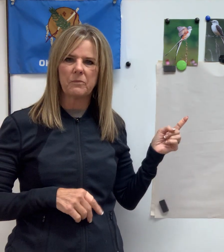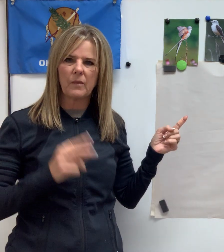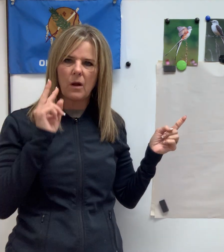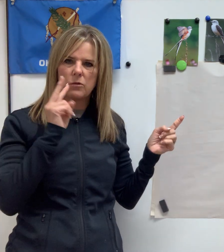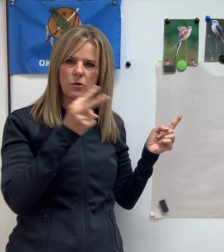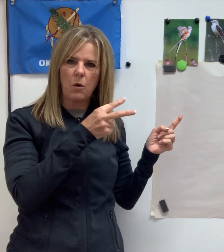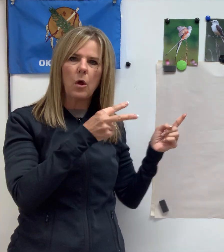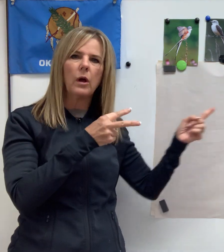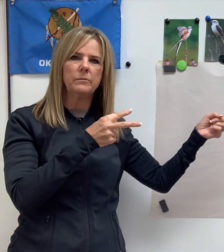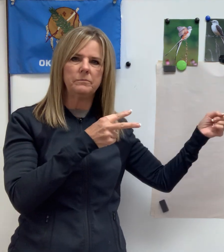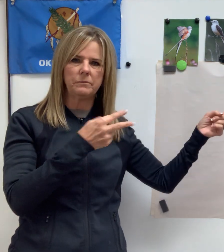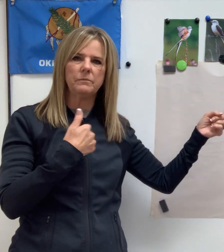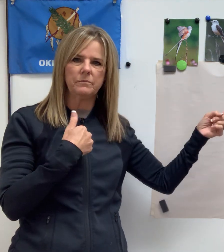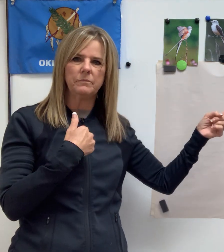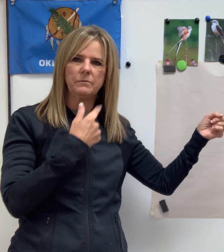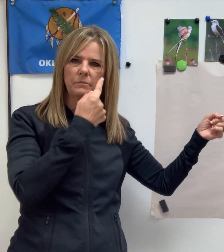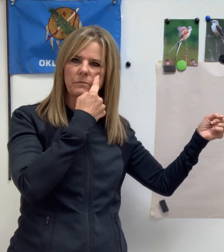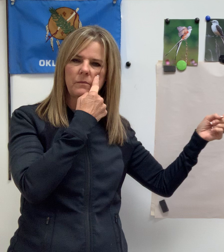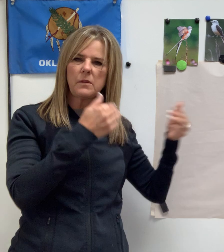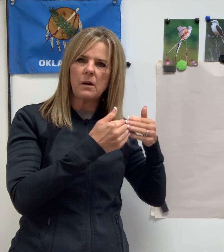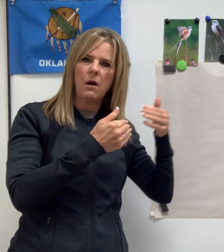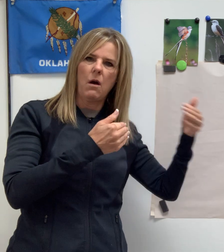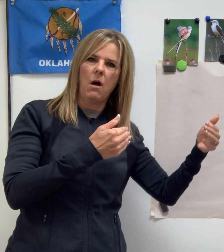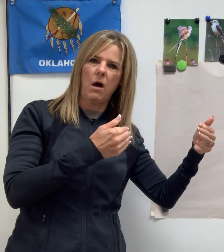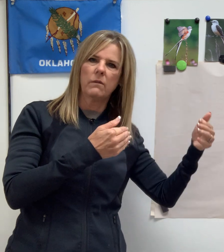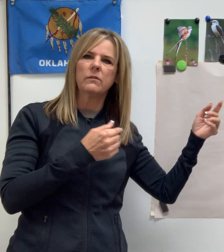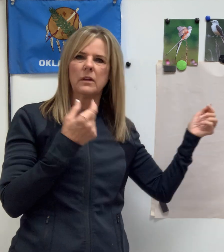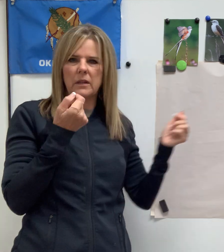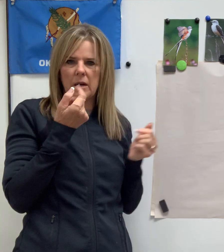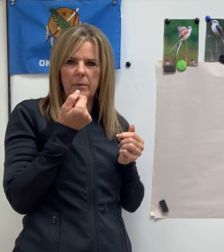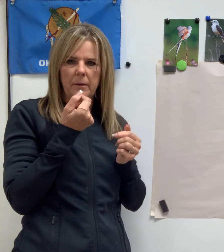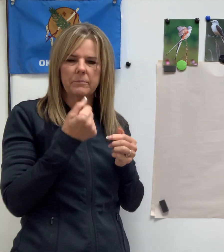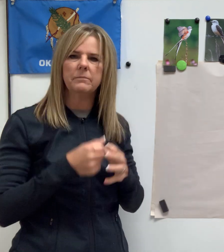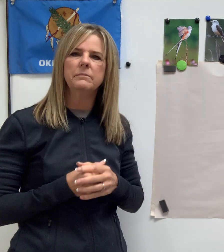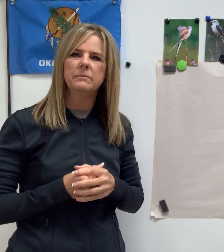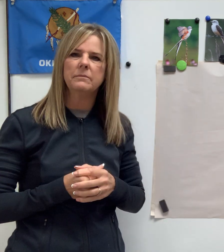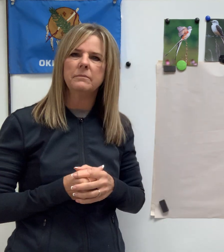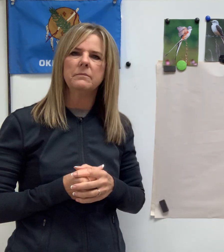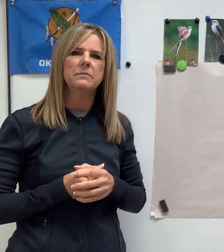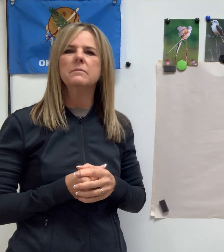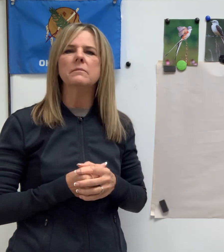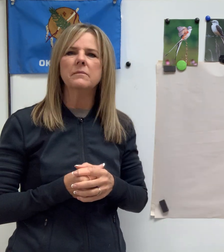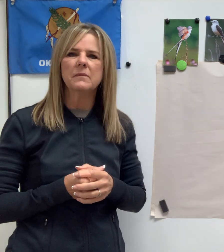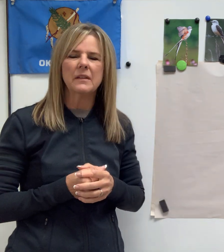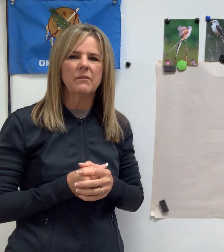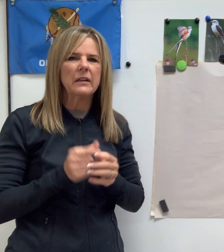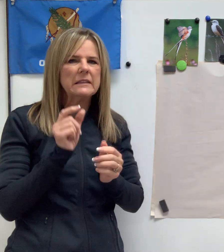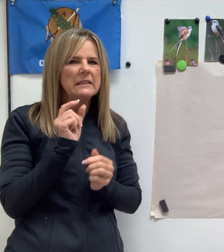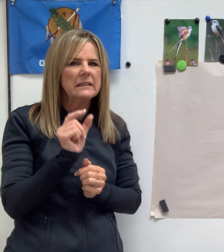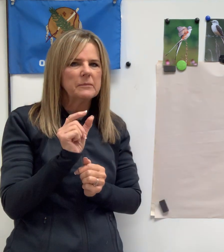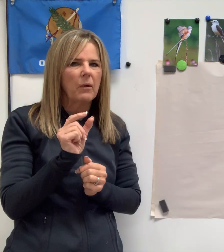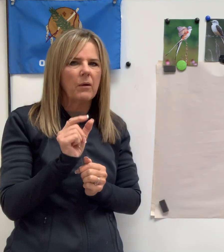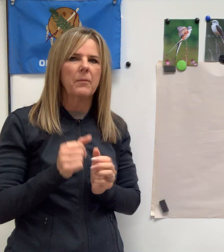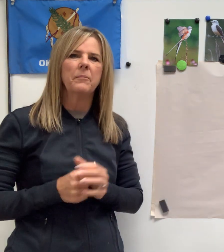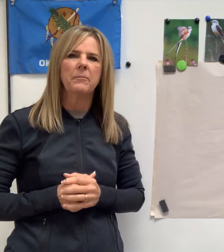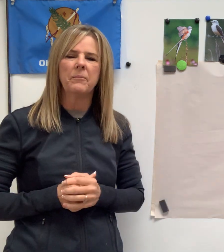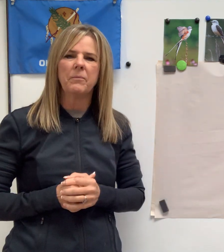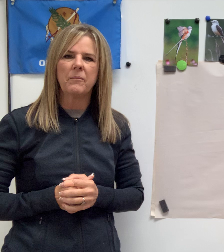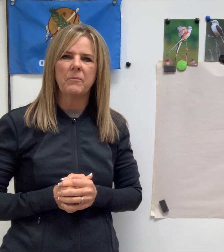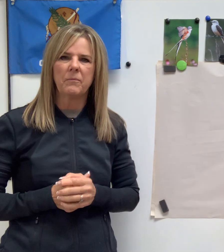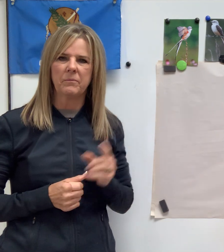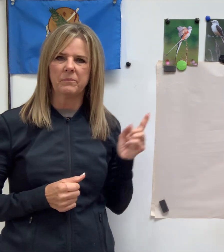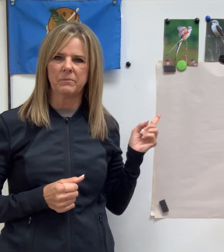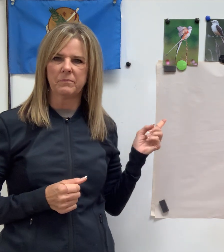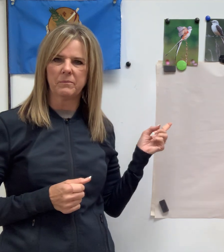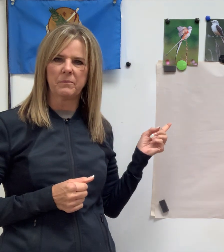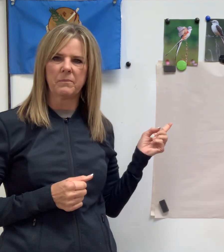look at where I have my eye. It's off to the side just a little bit, and it's very small, okay? So